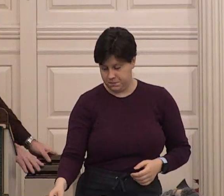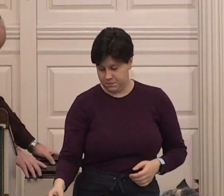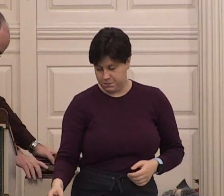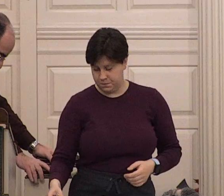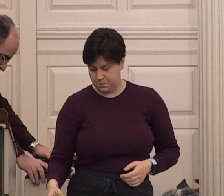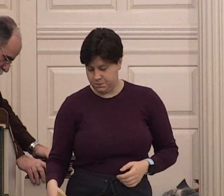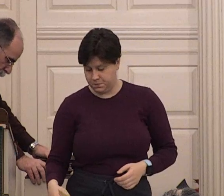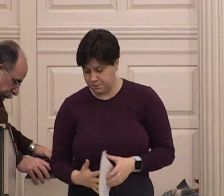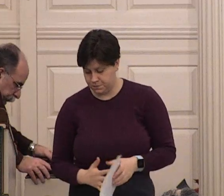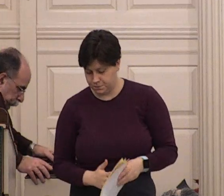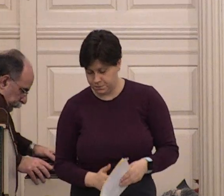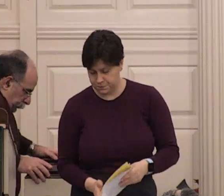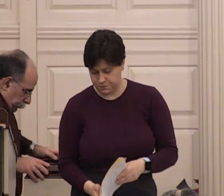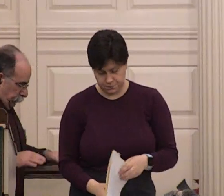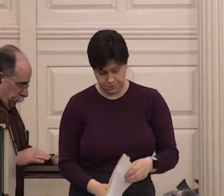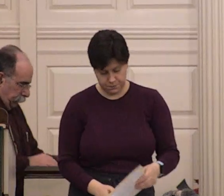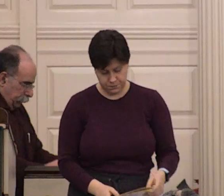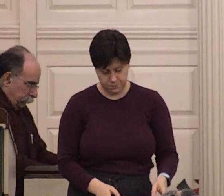highest.